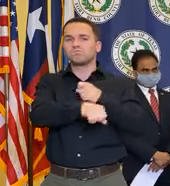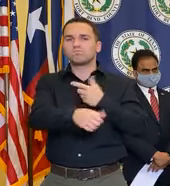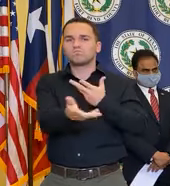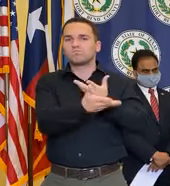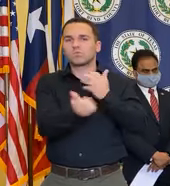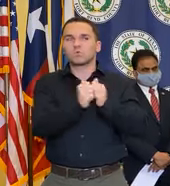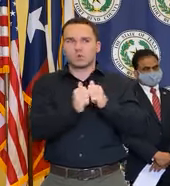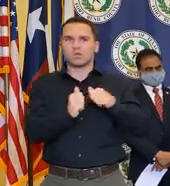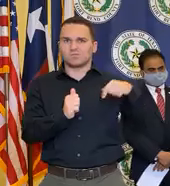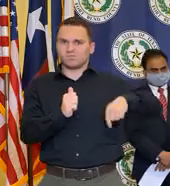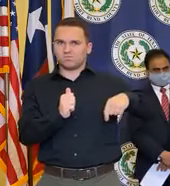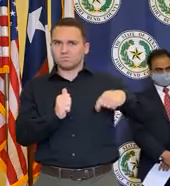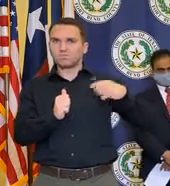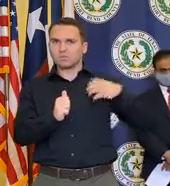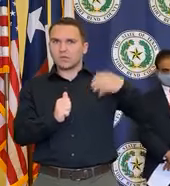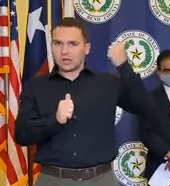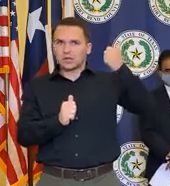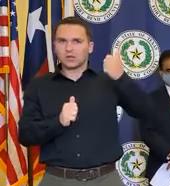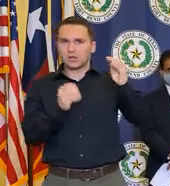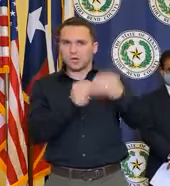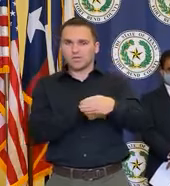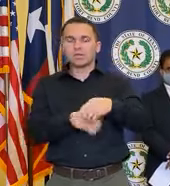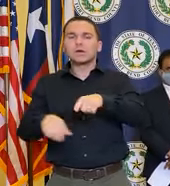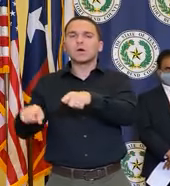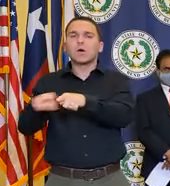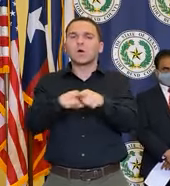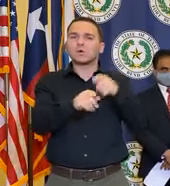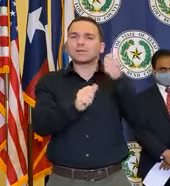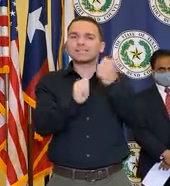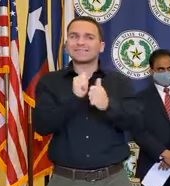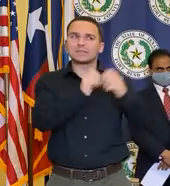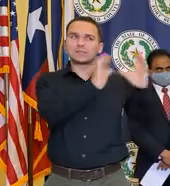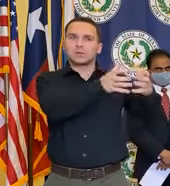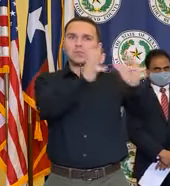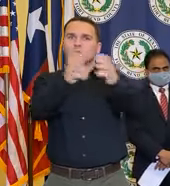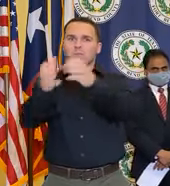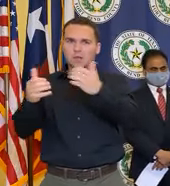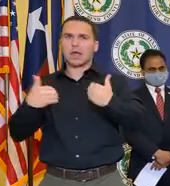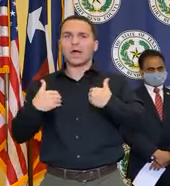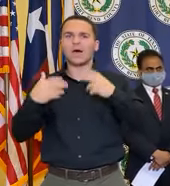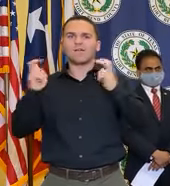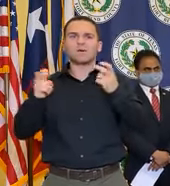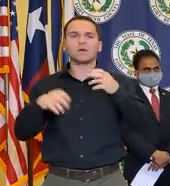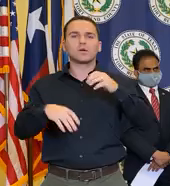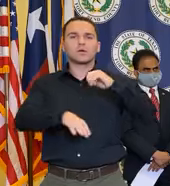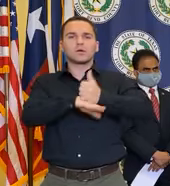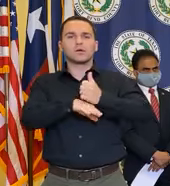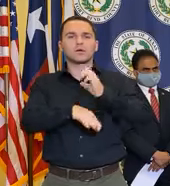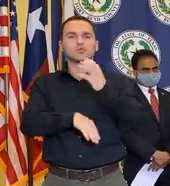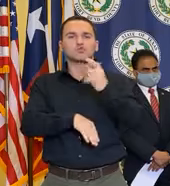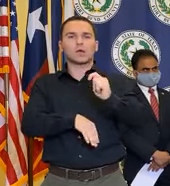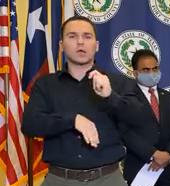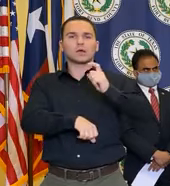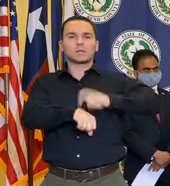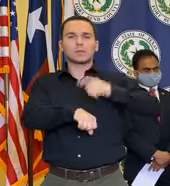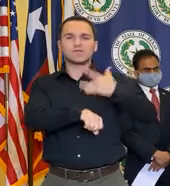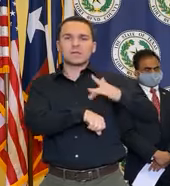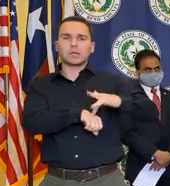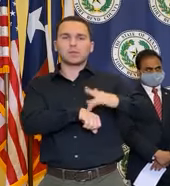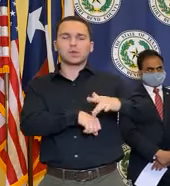county judge's office, and the department, each department can also set different chat times. For example, a department can chat